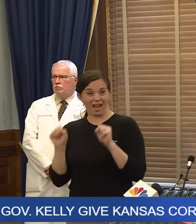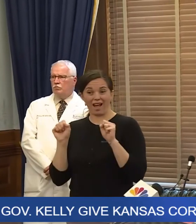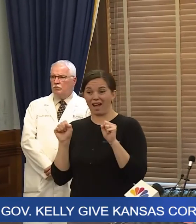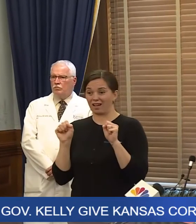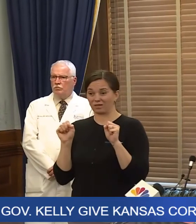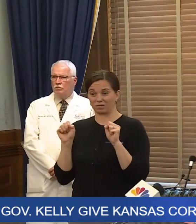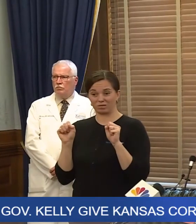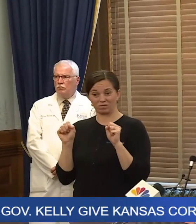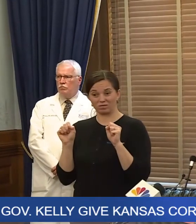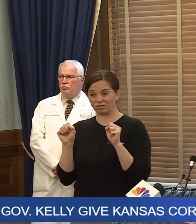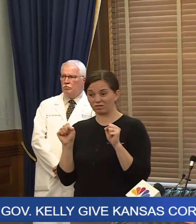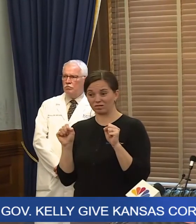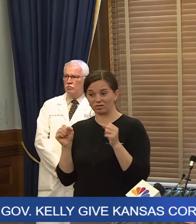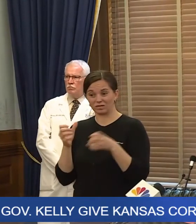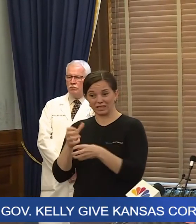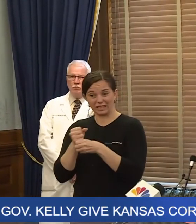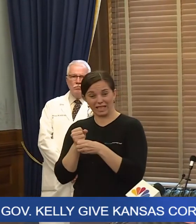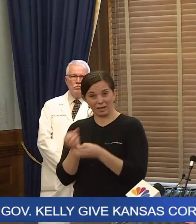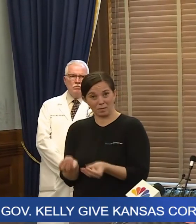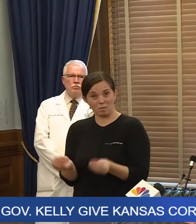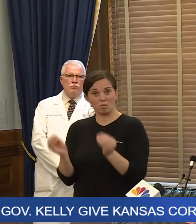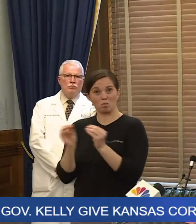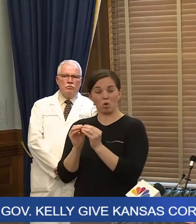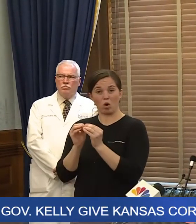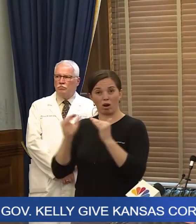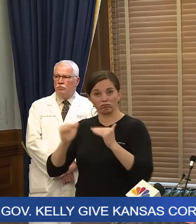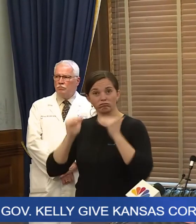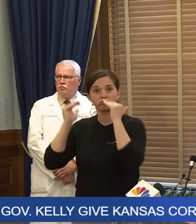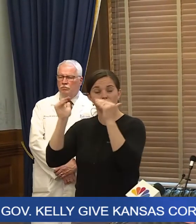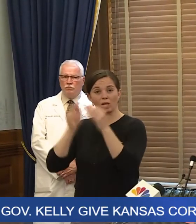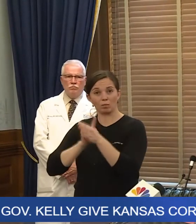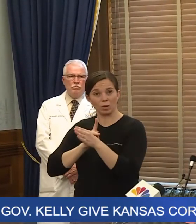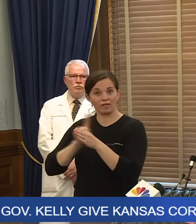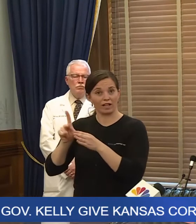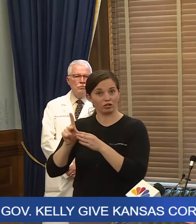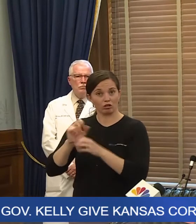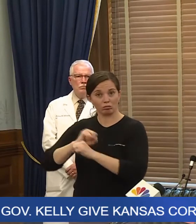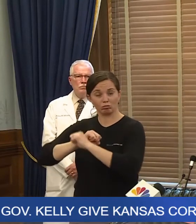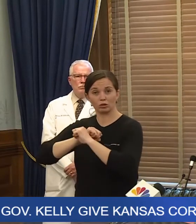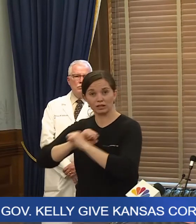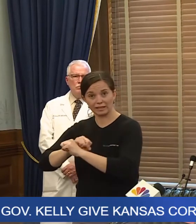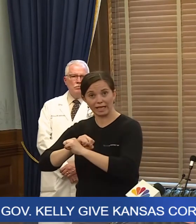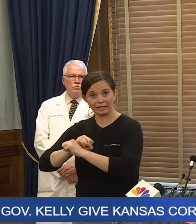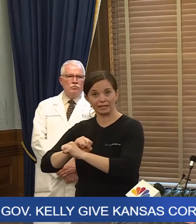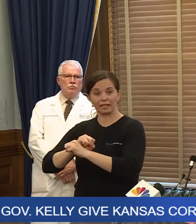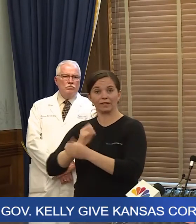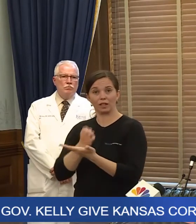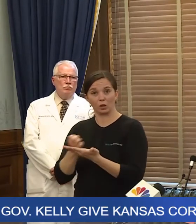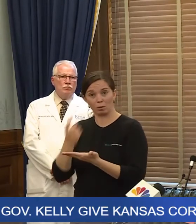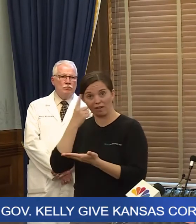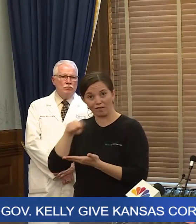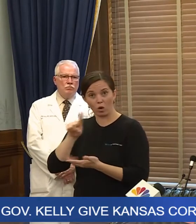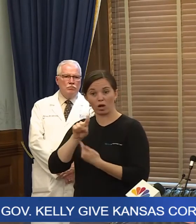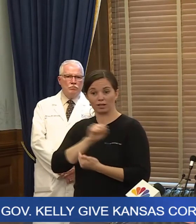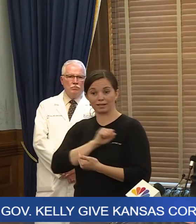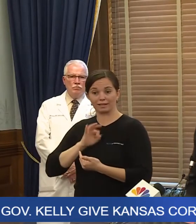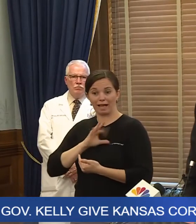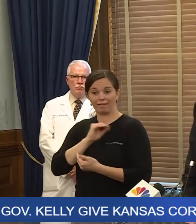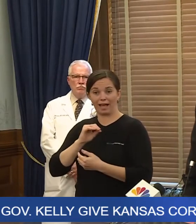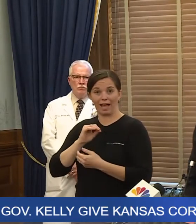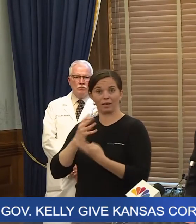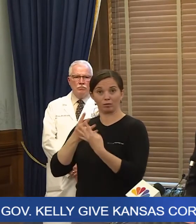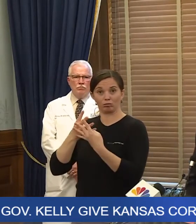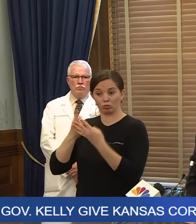more professional grade, protective gear into the prisons for the staff of the prisoners? Yeah,